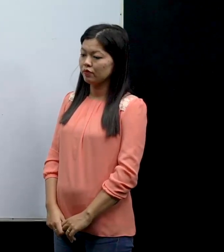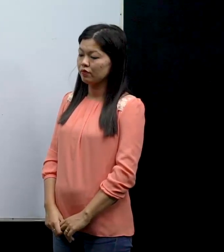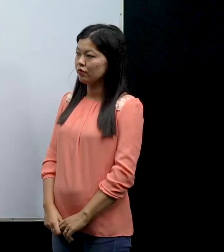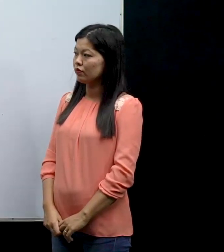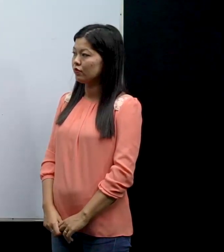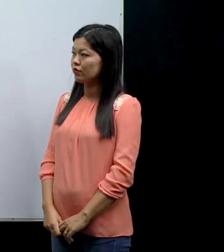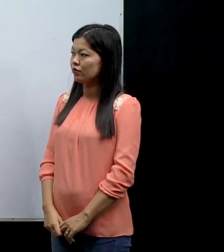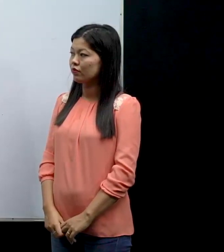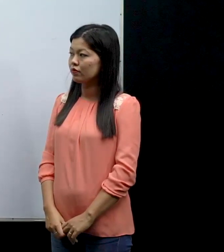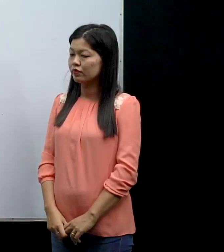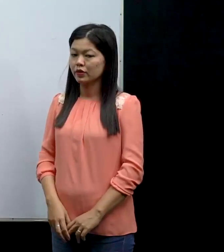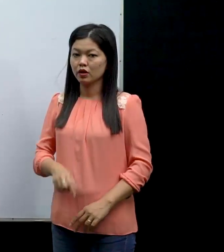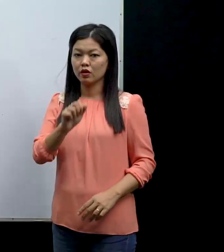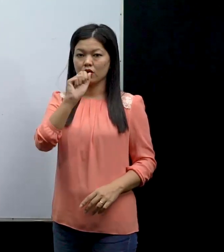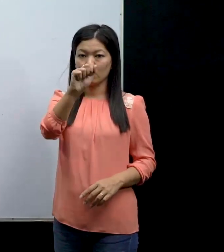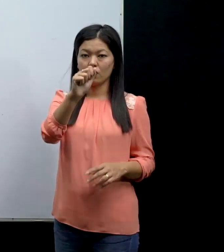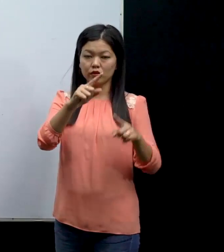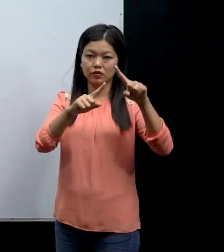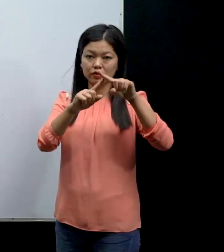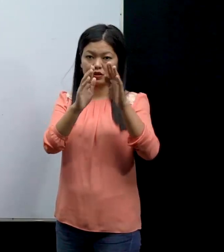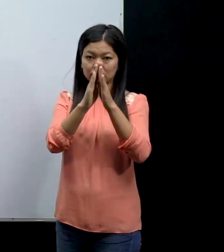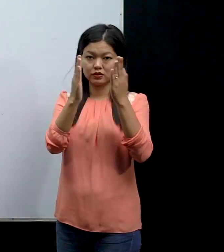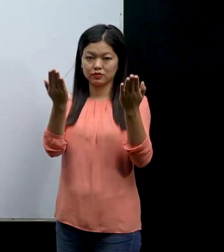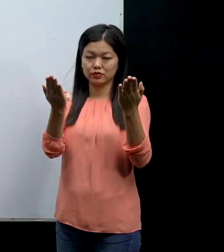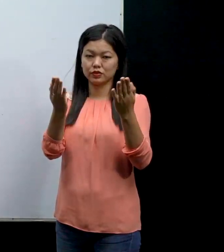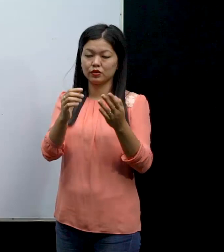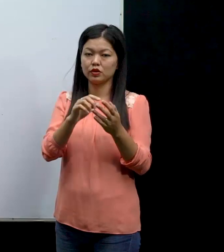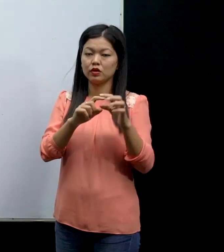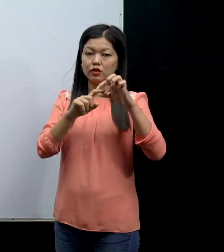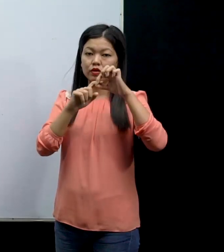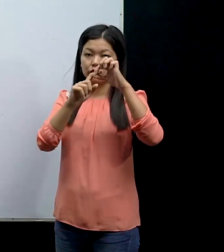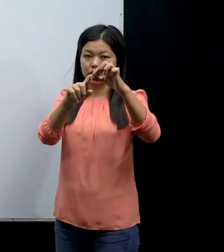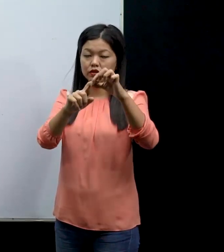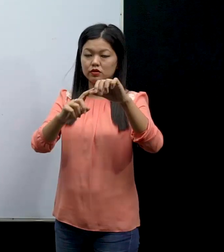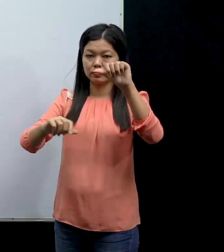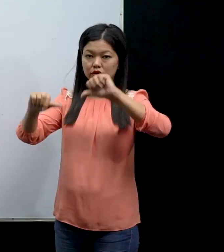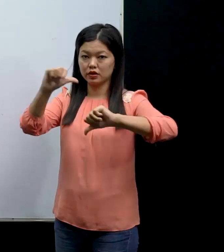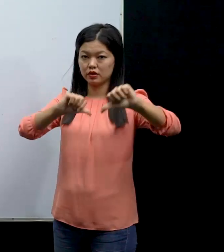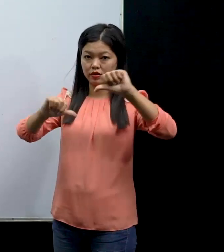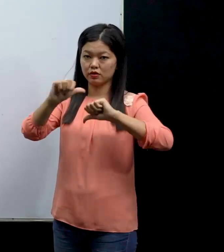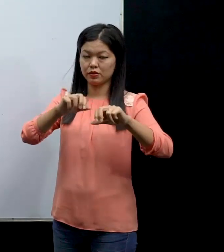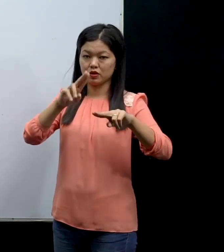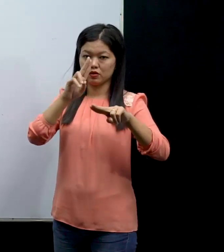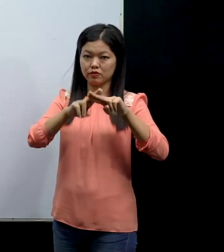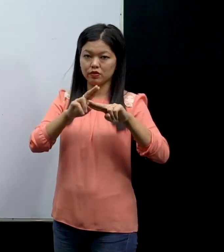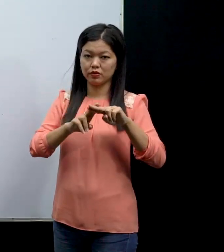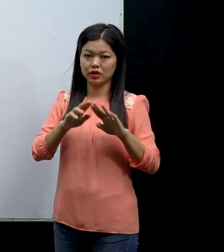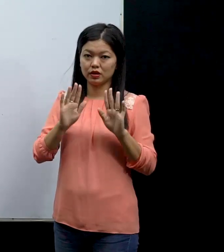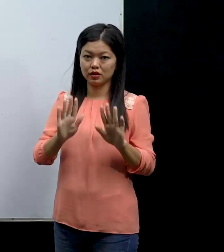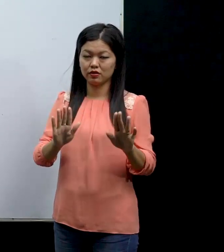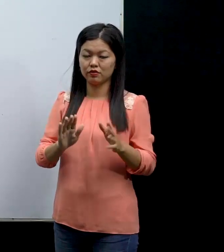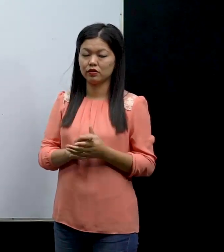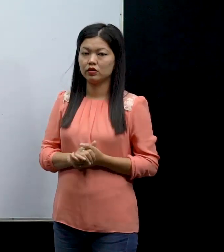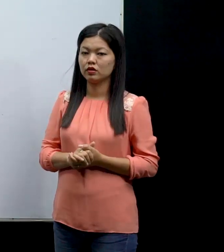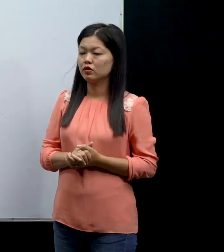Okay, so students, in your textbook, they have given to write the chemical formula. Okay, that's in your text question. Okay, they have